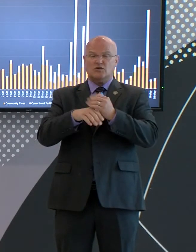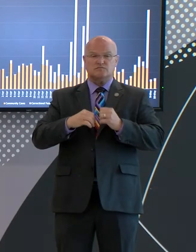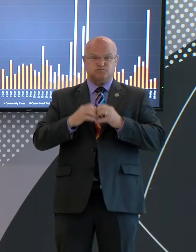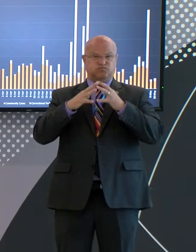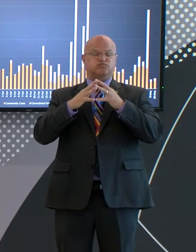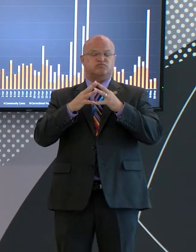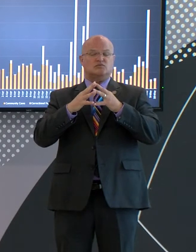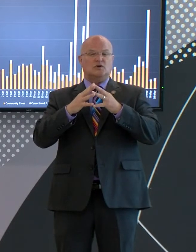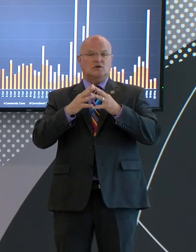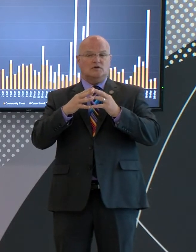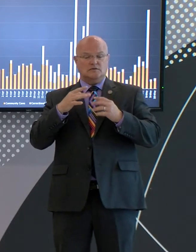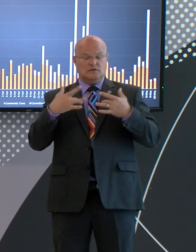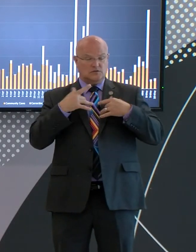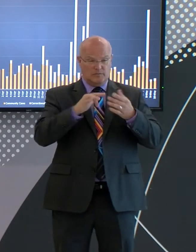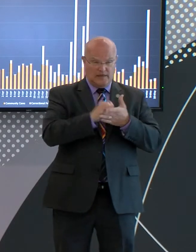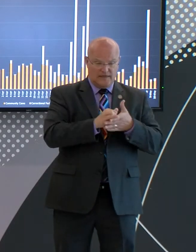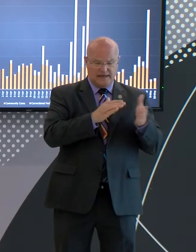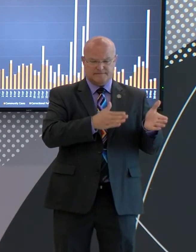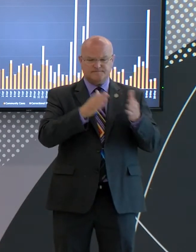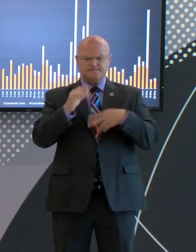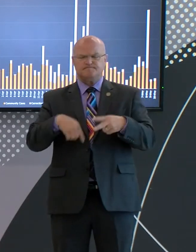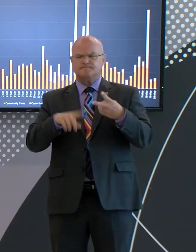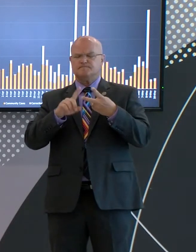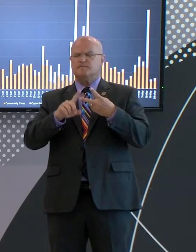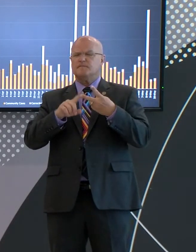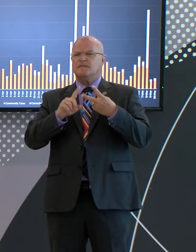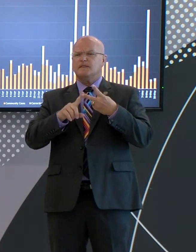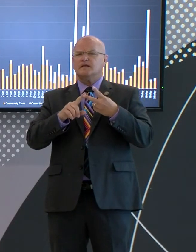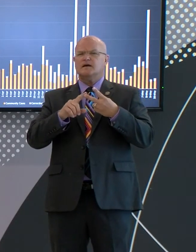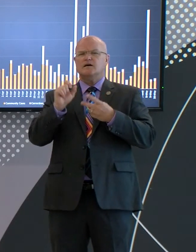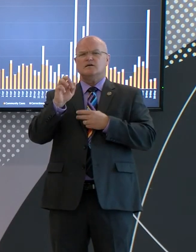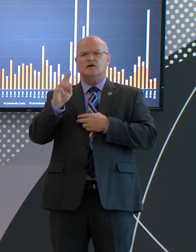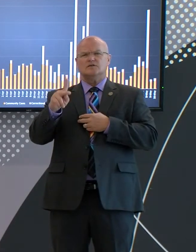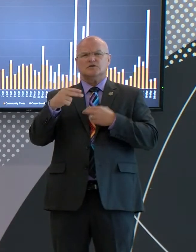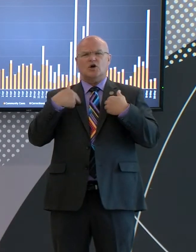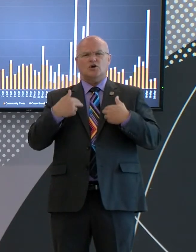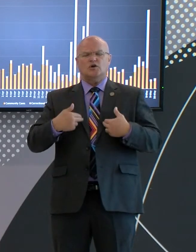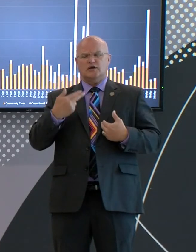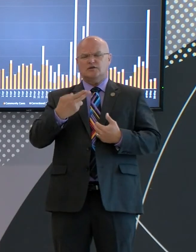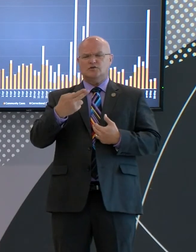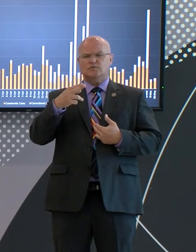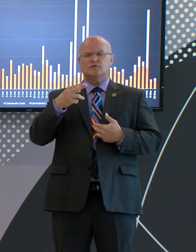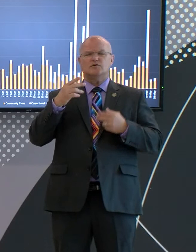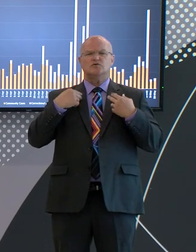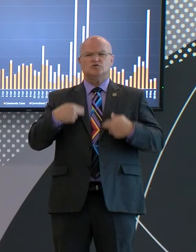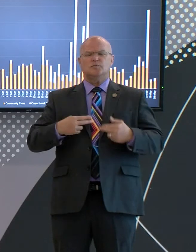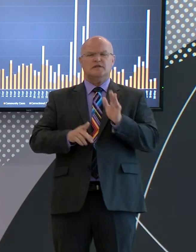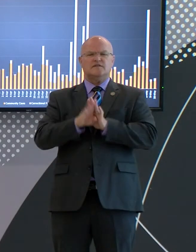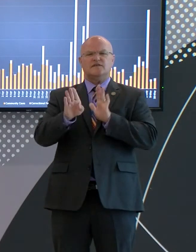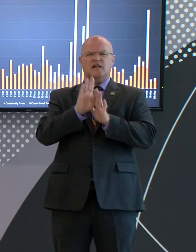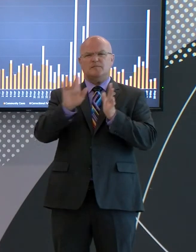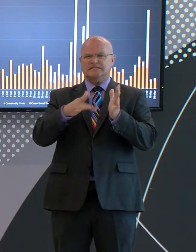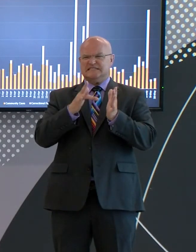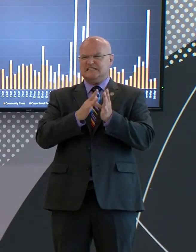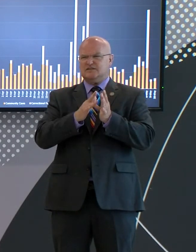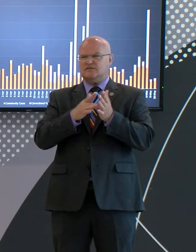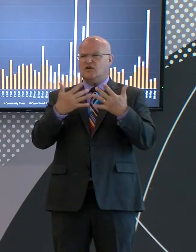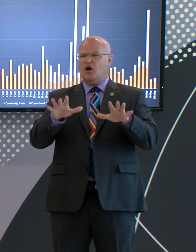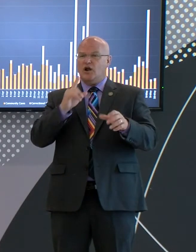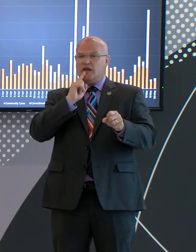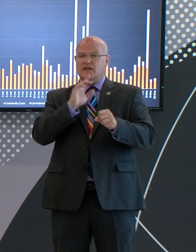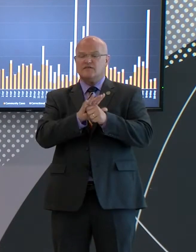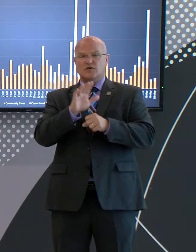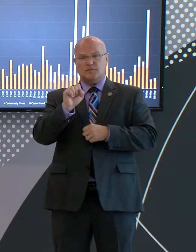any concerns about that? And we got a viewer question about Arkansas Human Development Centers, if there are any